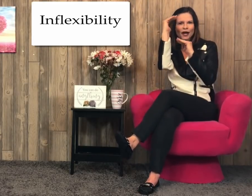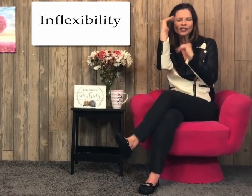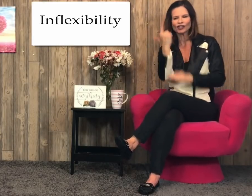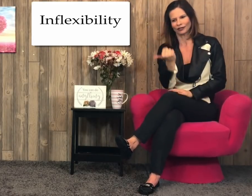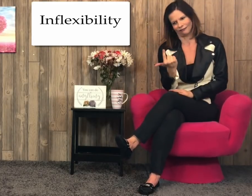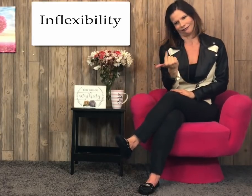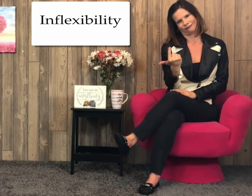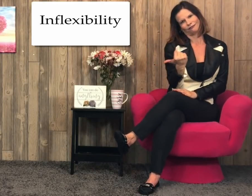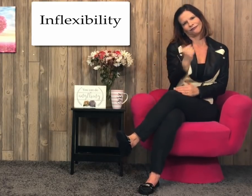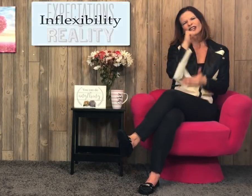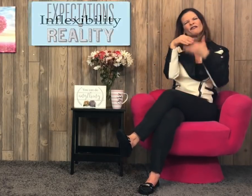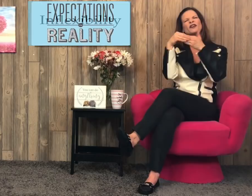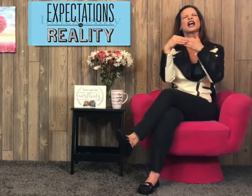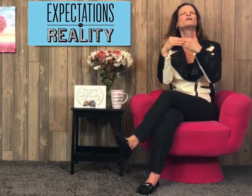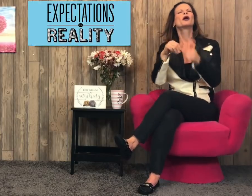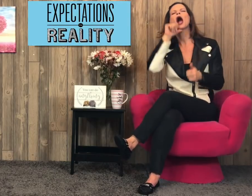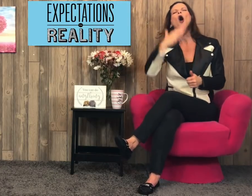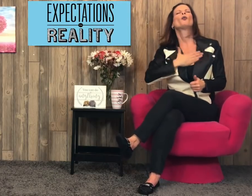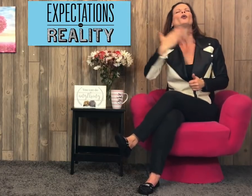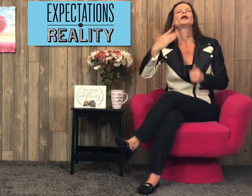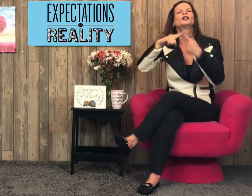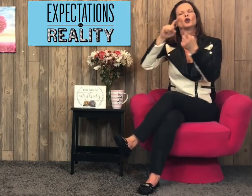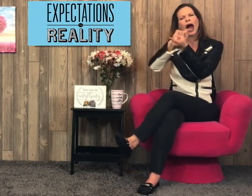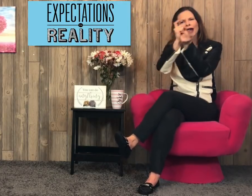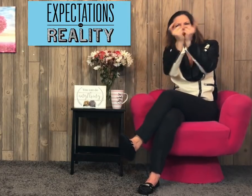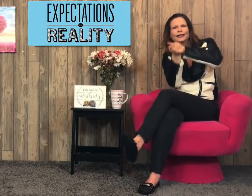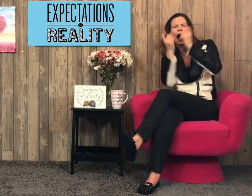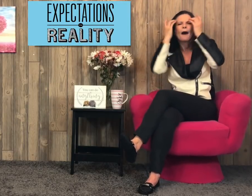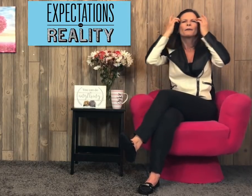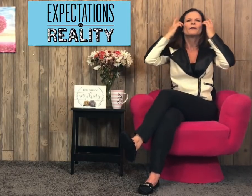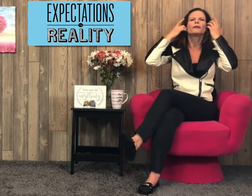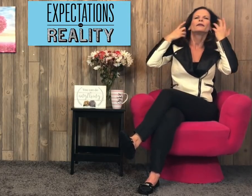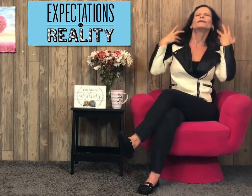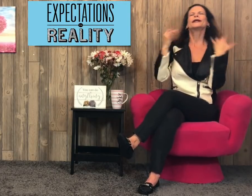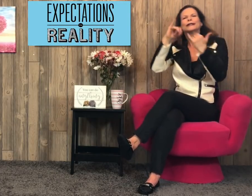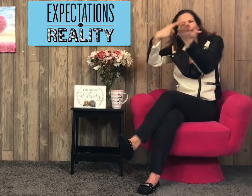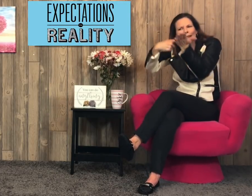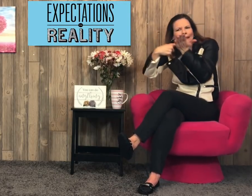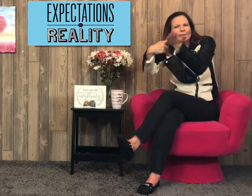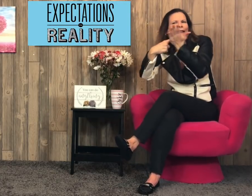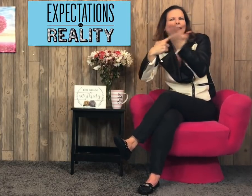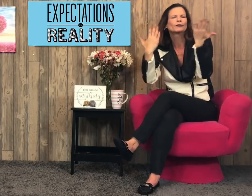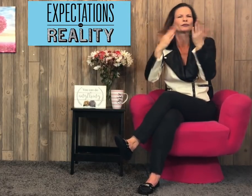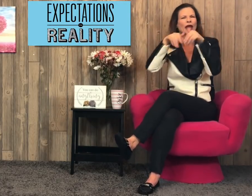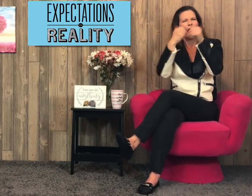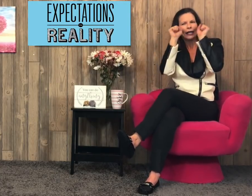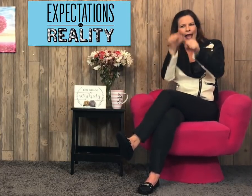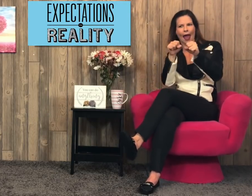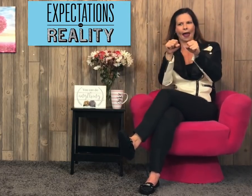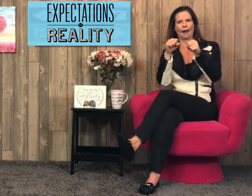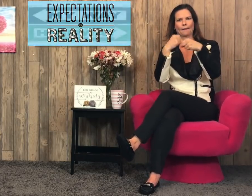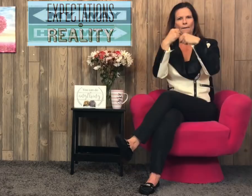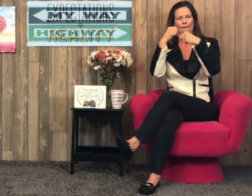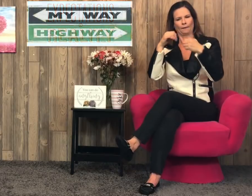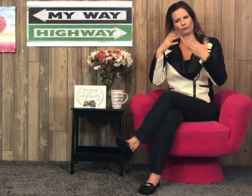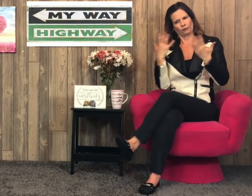Not being a flexible partner, unrealistic expectations, and unwillingness to adapt can hurt a relationship.